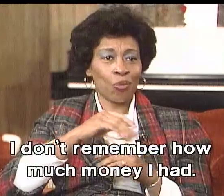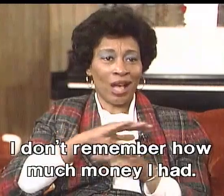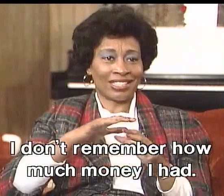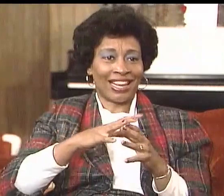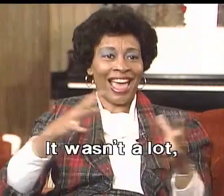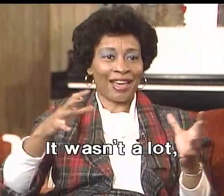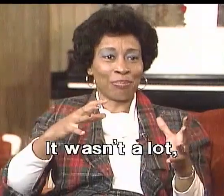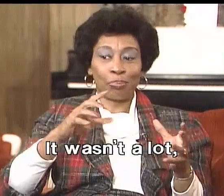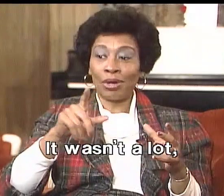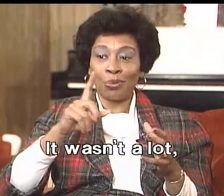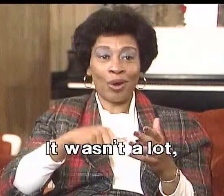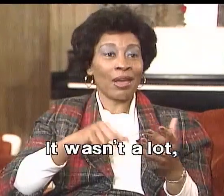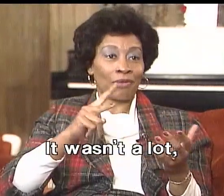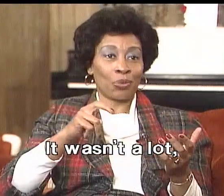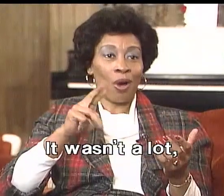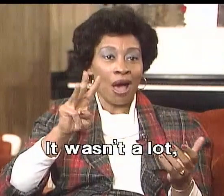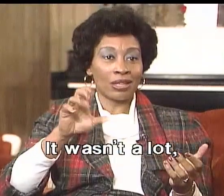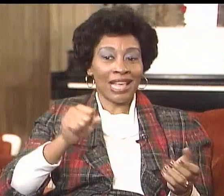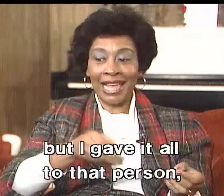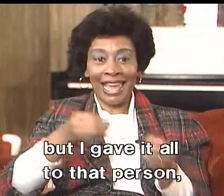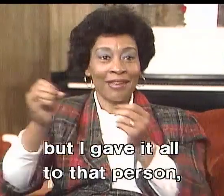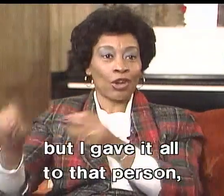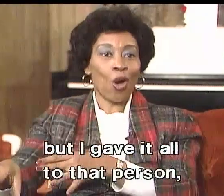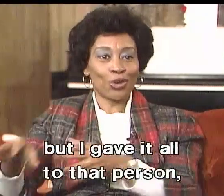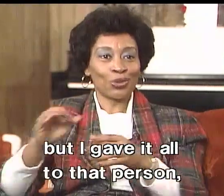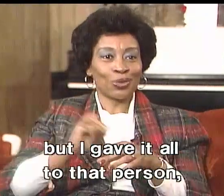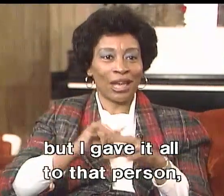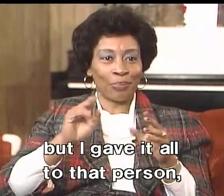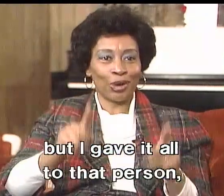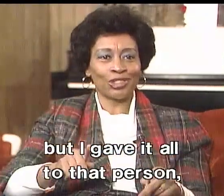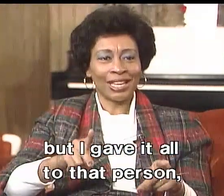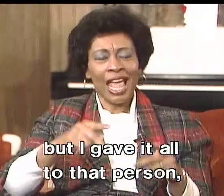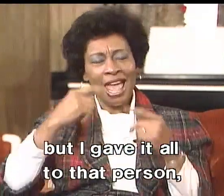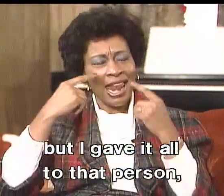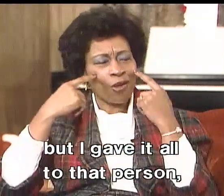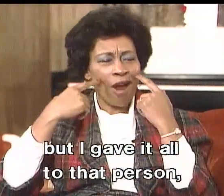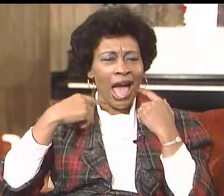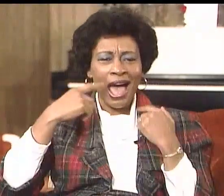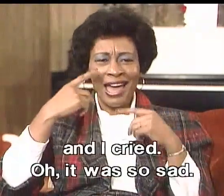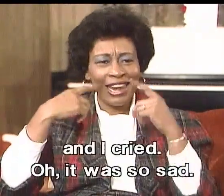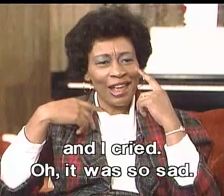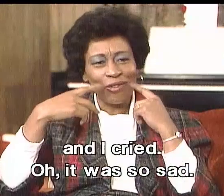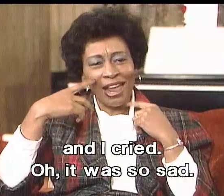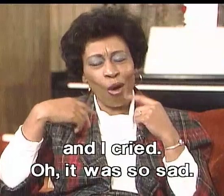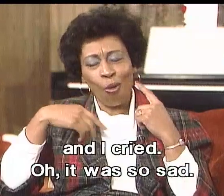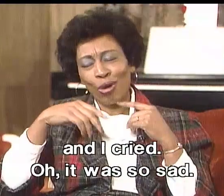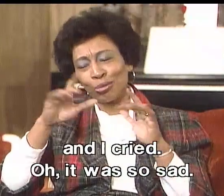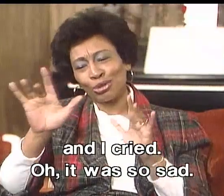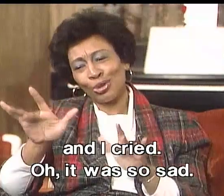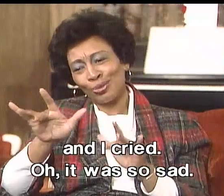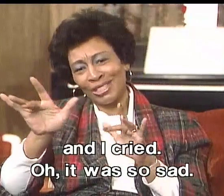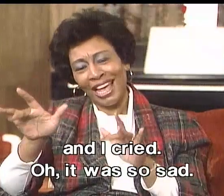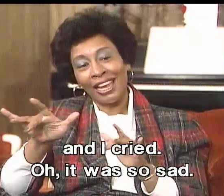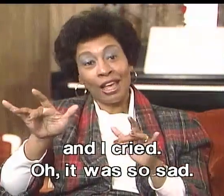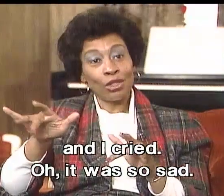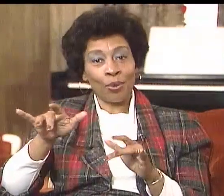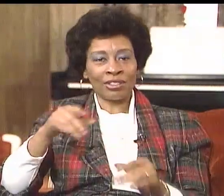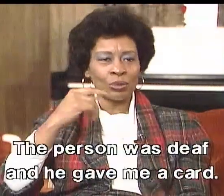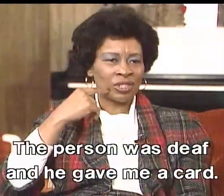wasn't a lot, but whatever it was, I gave it all to that person, and I cried and I cried. Oh, it was so sad. The person was